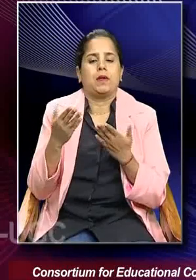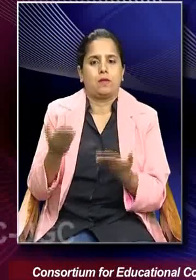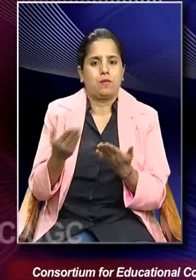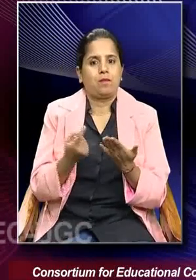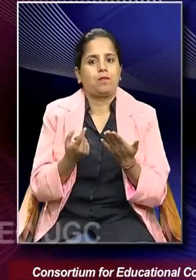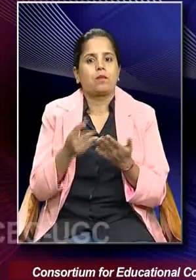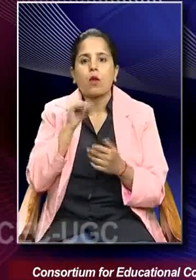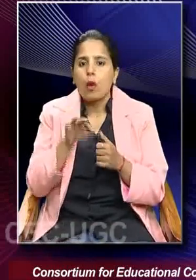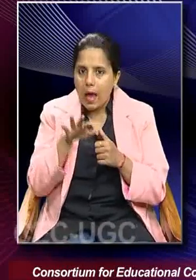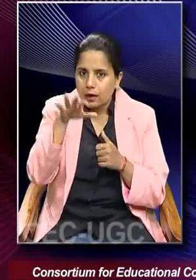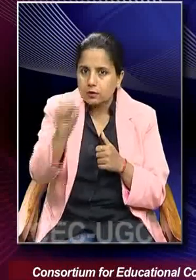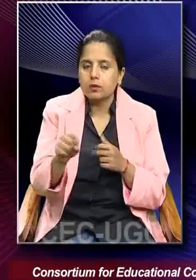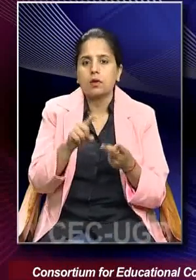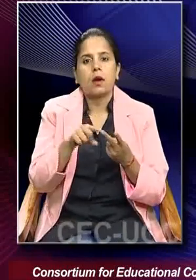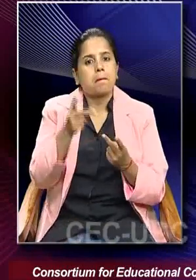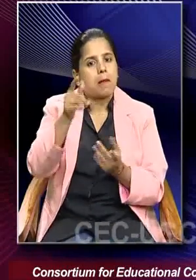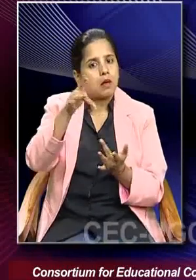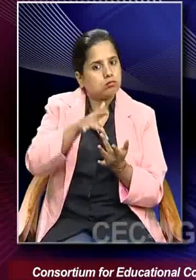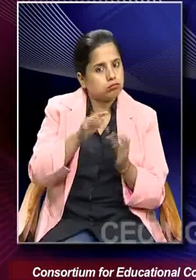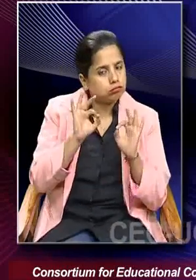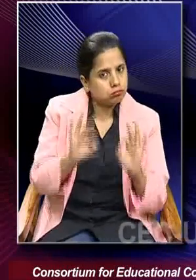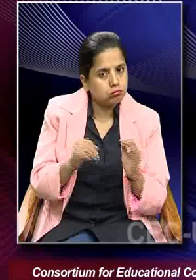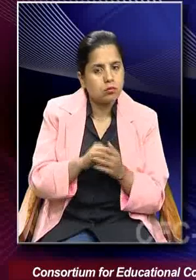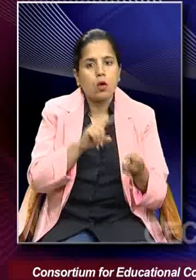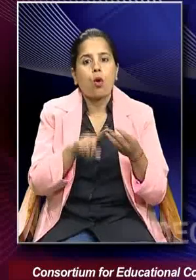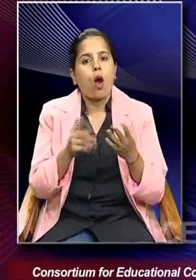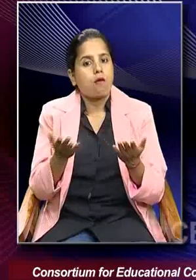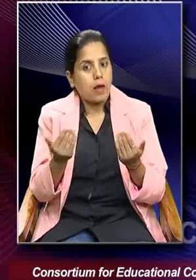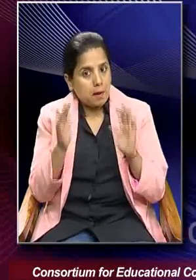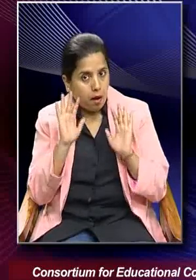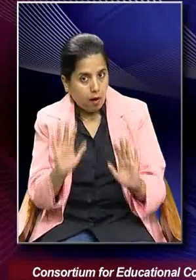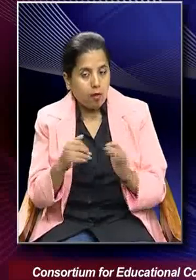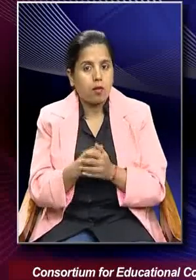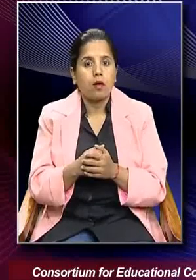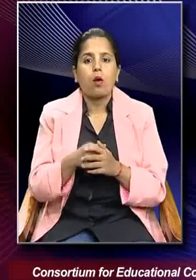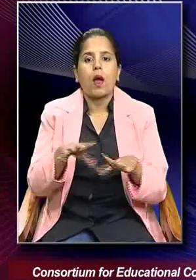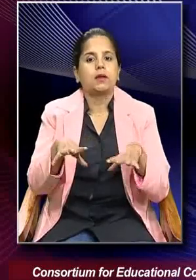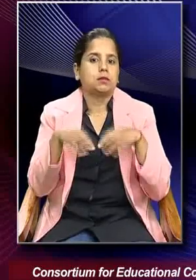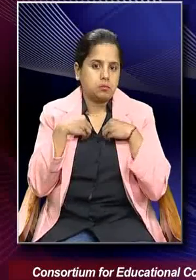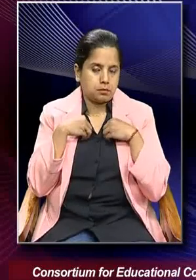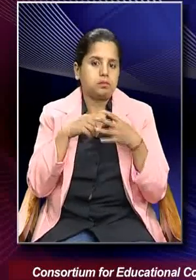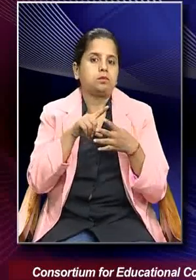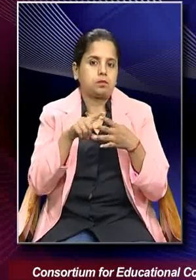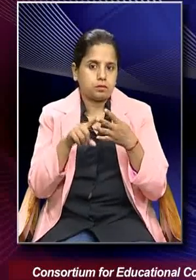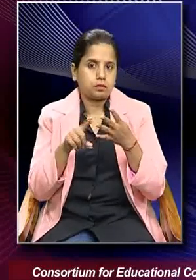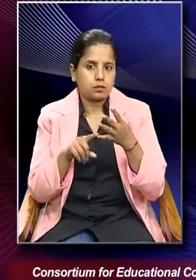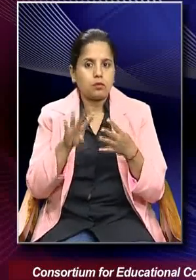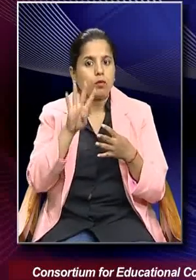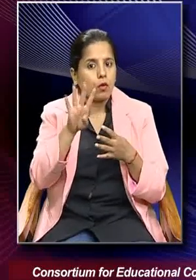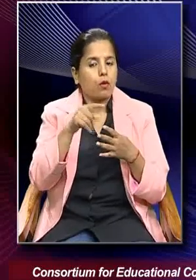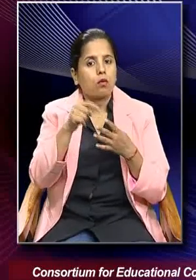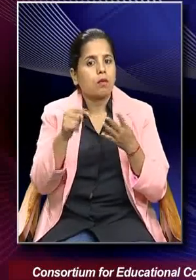is accessibility, affordability, availability, and acceptability. So there are 4